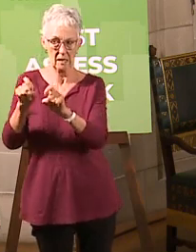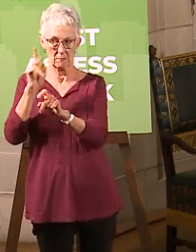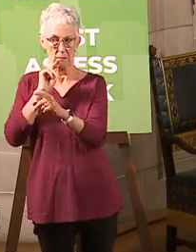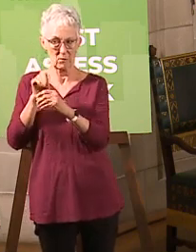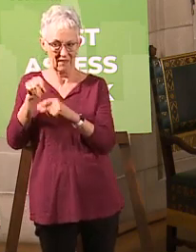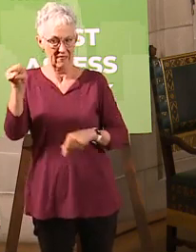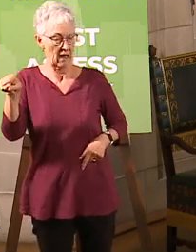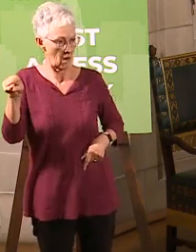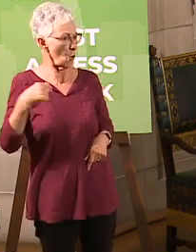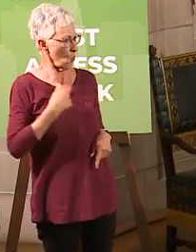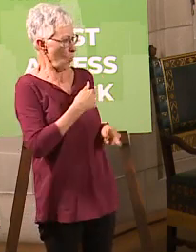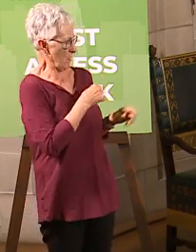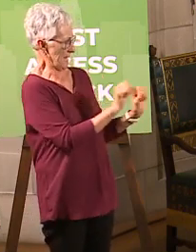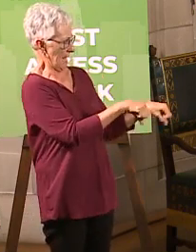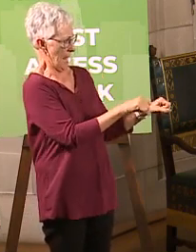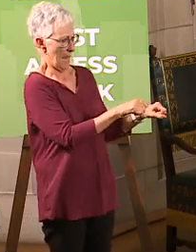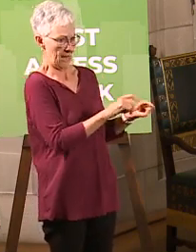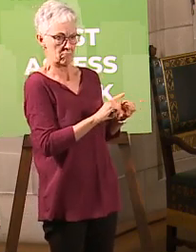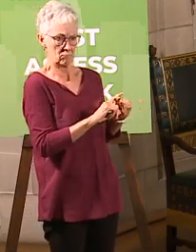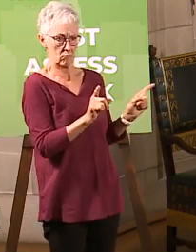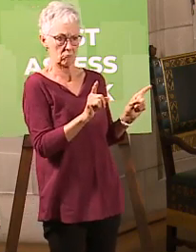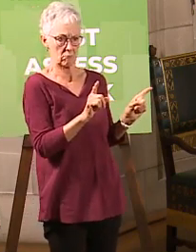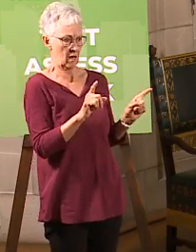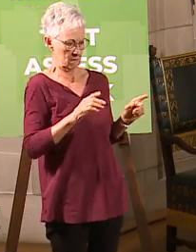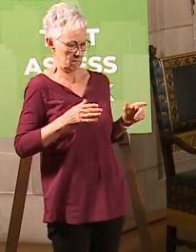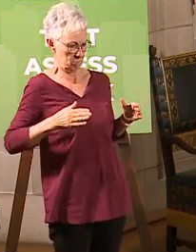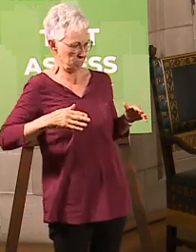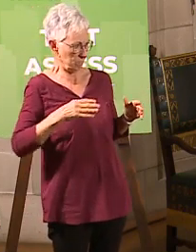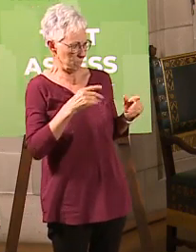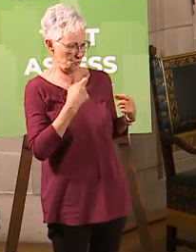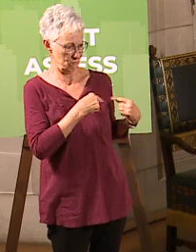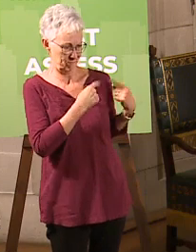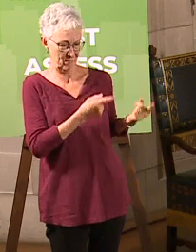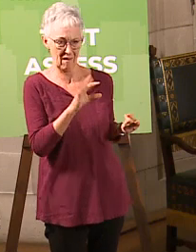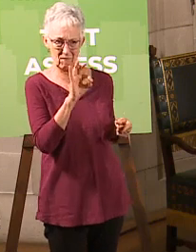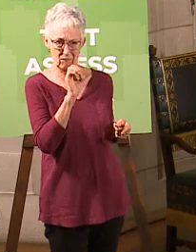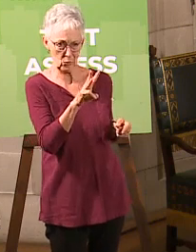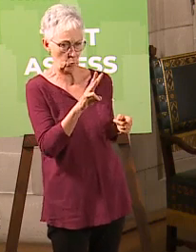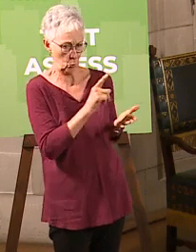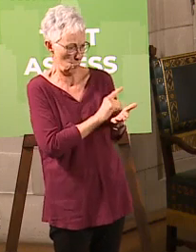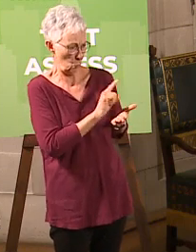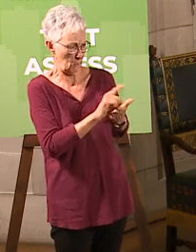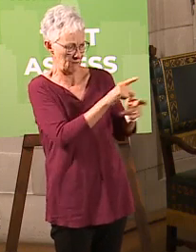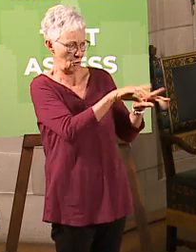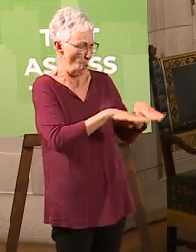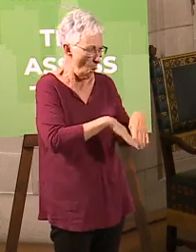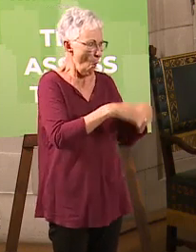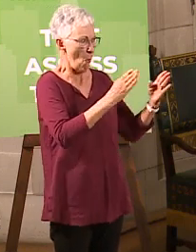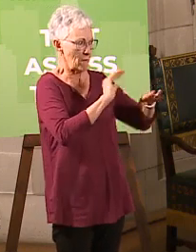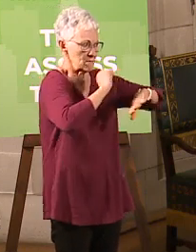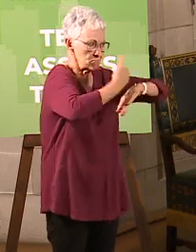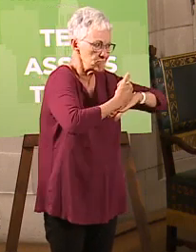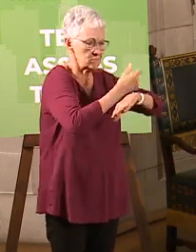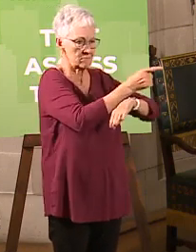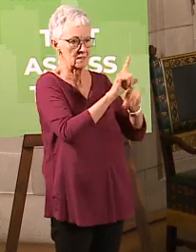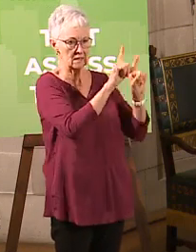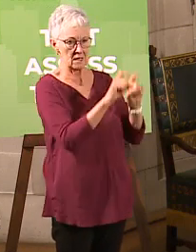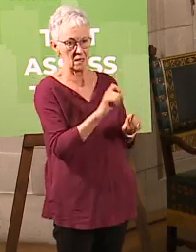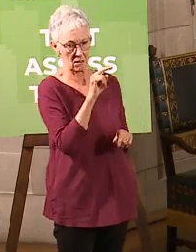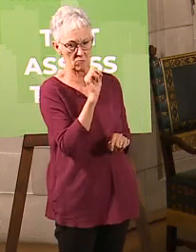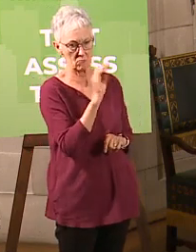provide for the things that they're looking to have done as far as services and also building trust and relationships. Okay, you have one more?